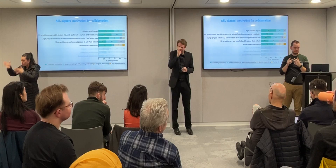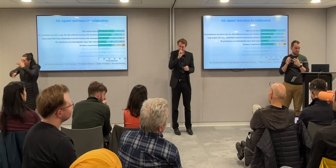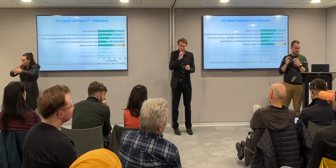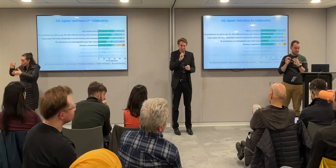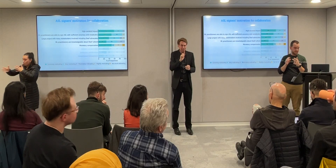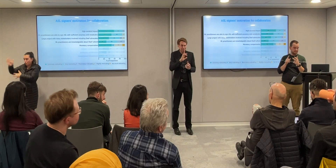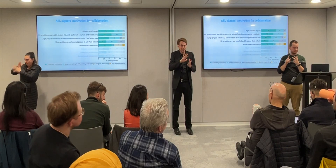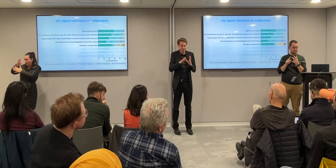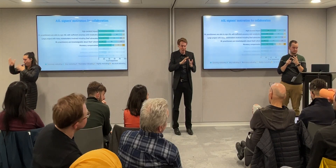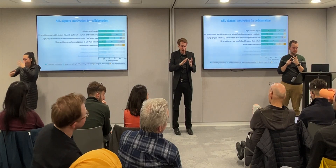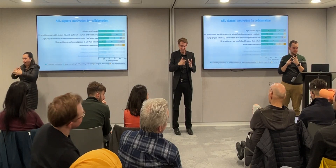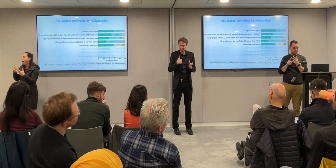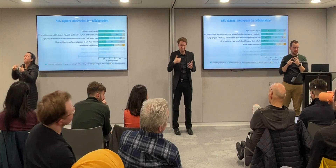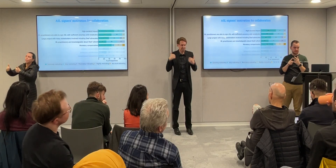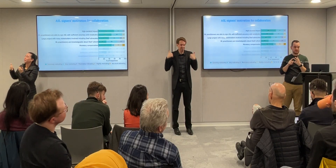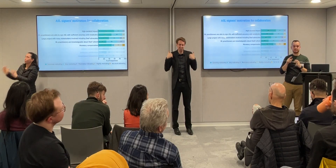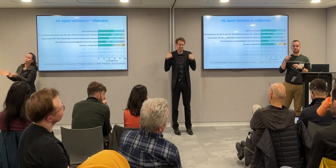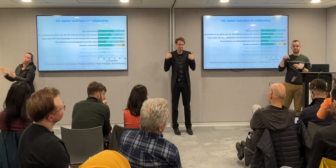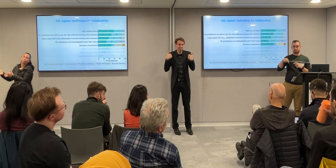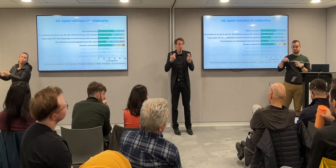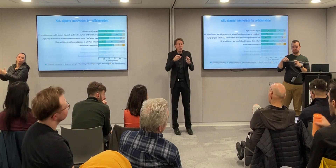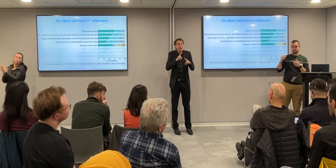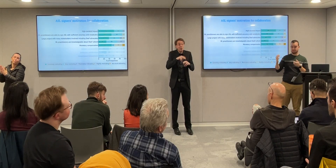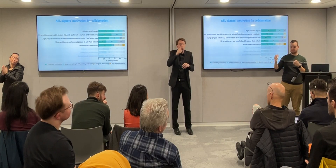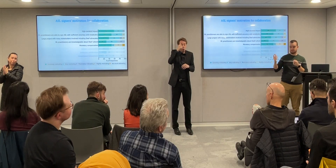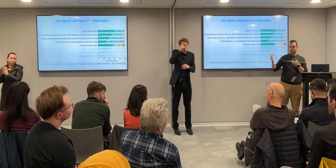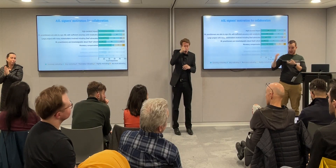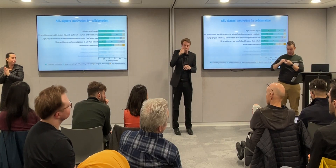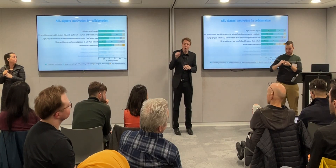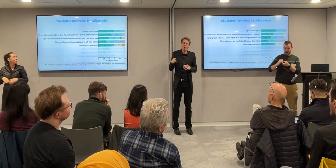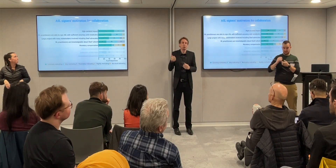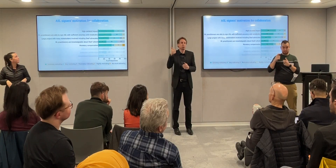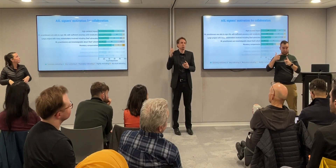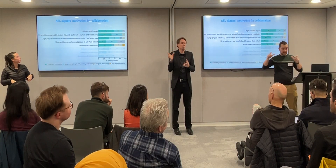ASL, that they would be more interested and motivated to collaborate with them.